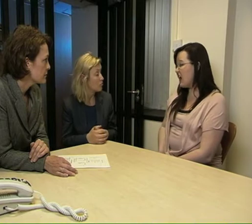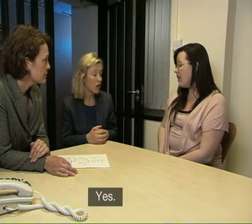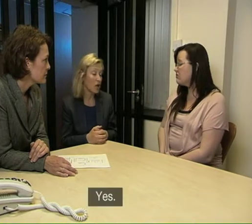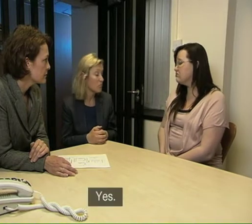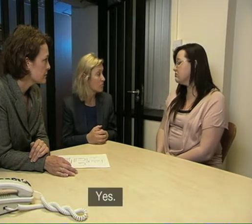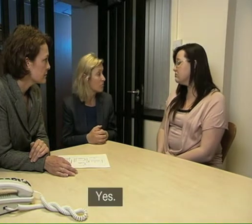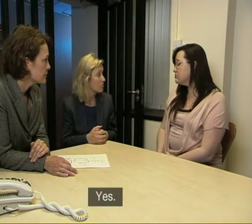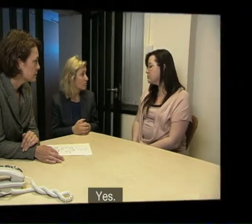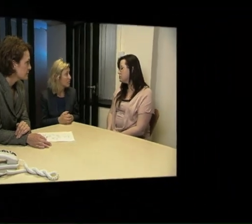Yeah.